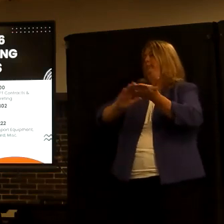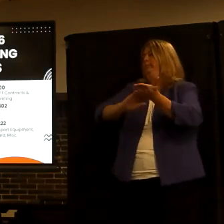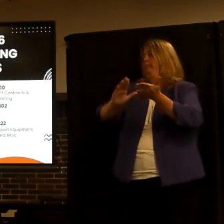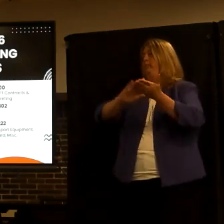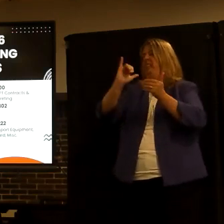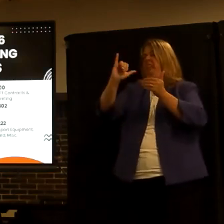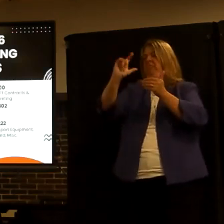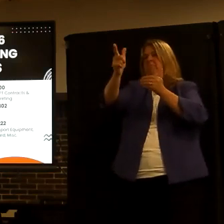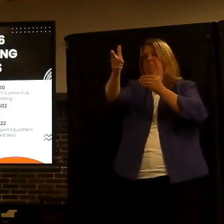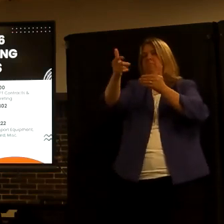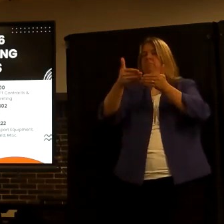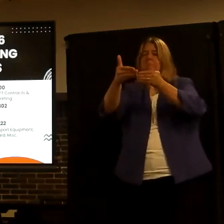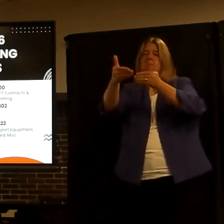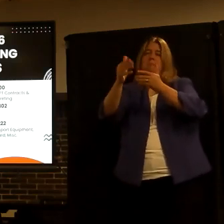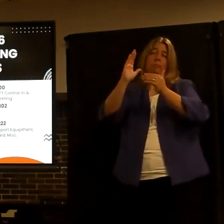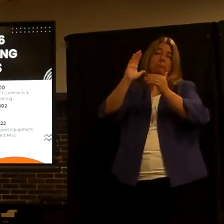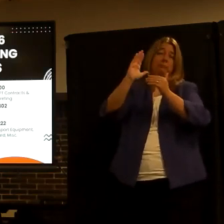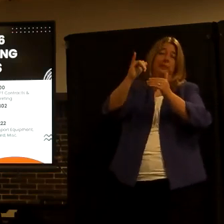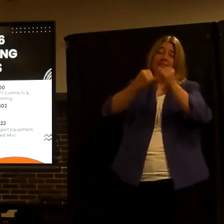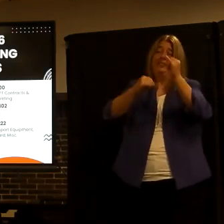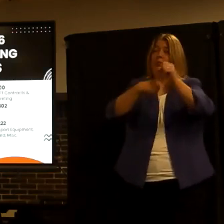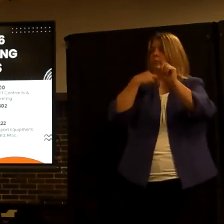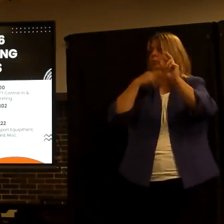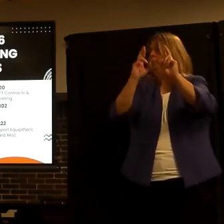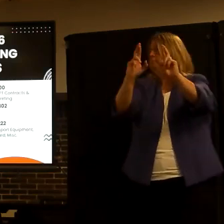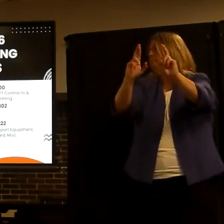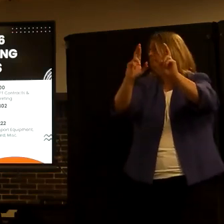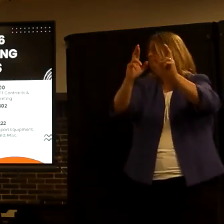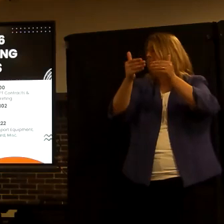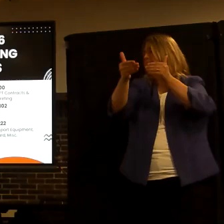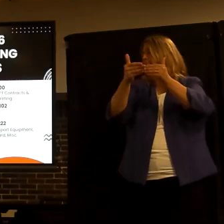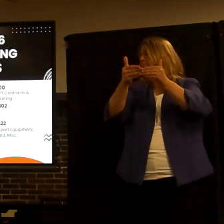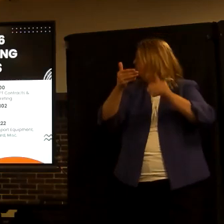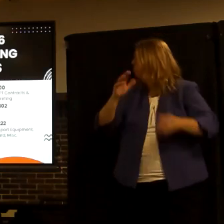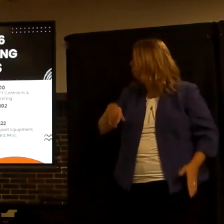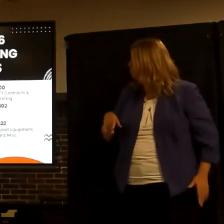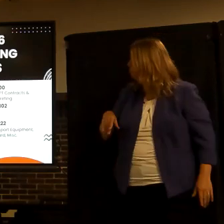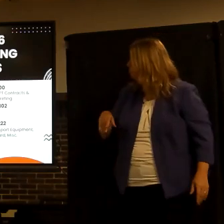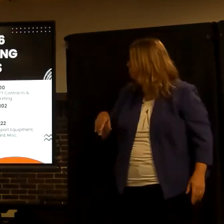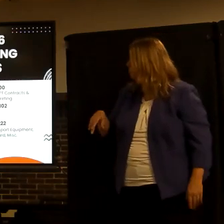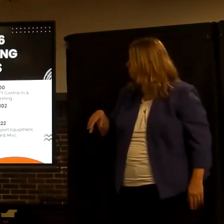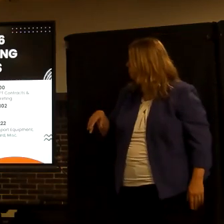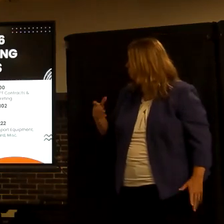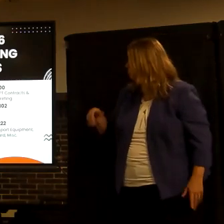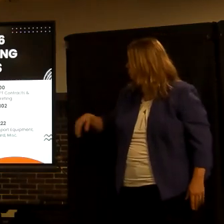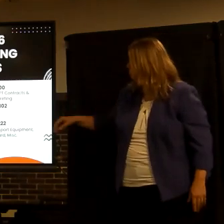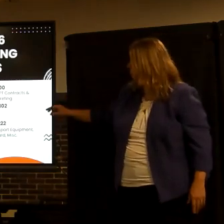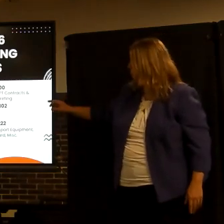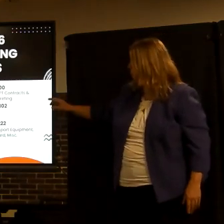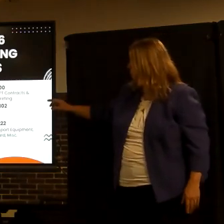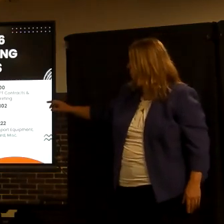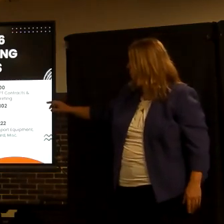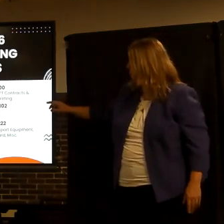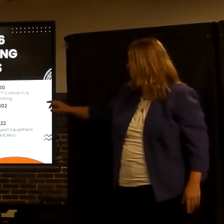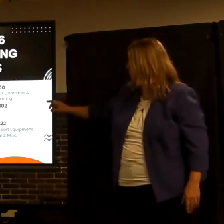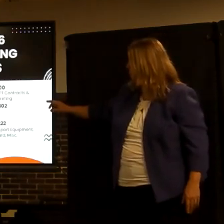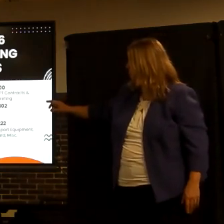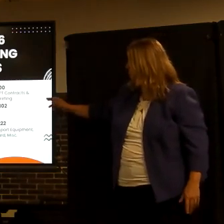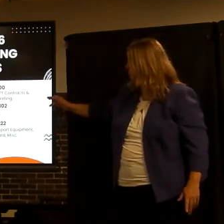at ISD instead of a contract. And that's still ongoing. Hopefully before the end of the year, those will be in place.